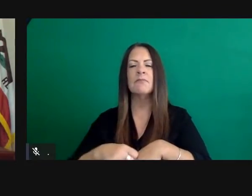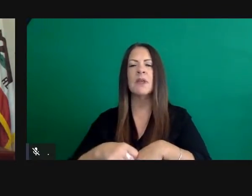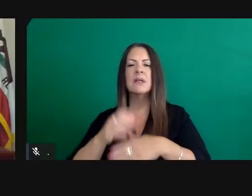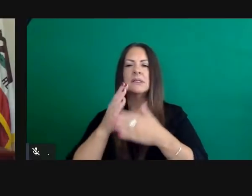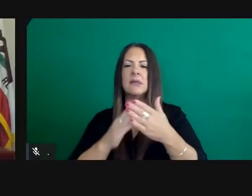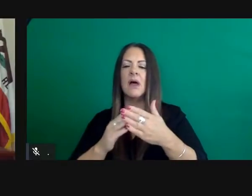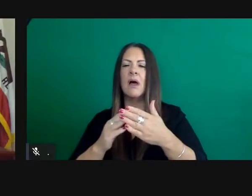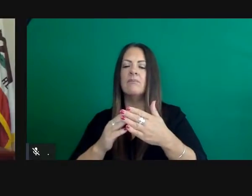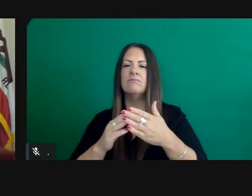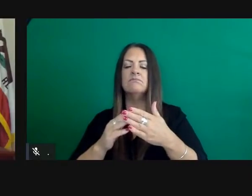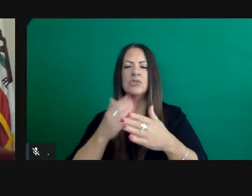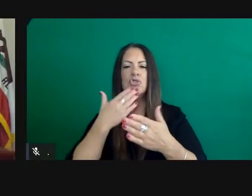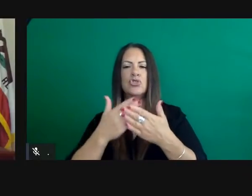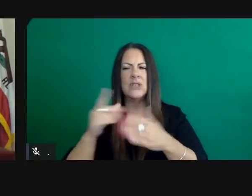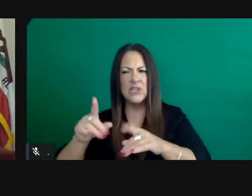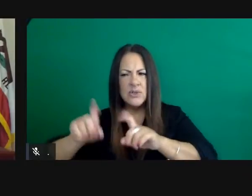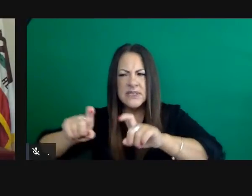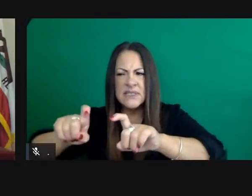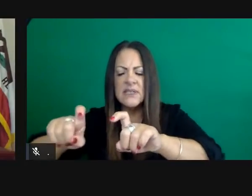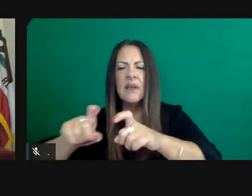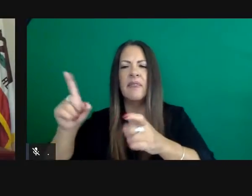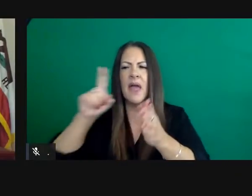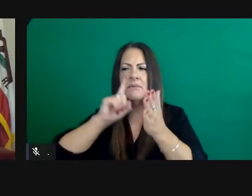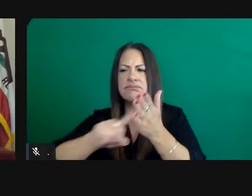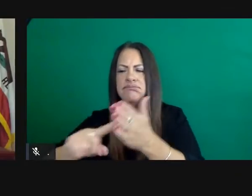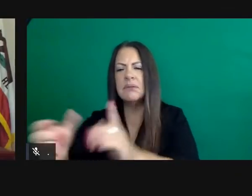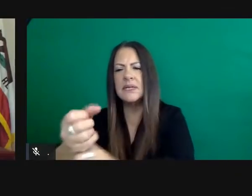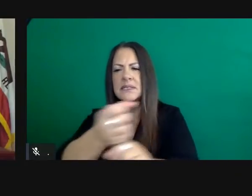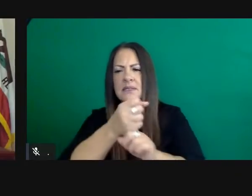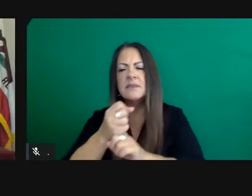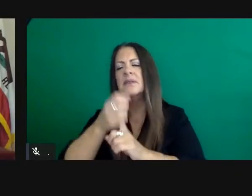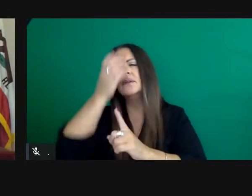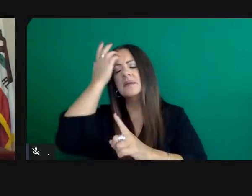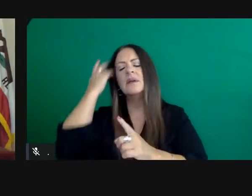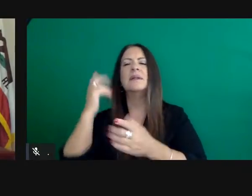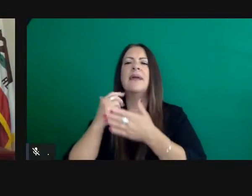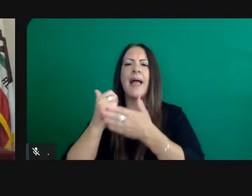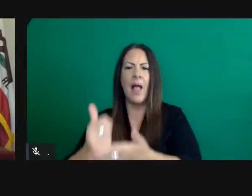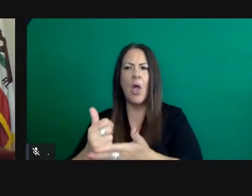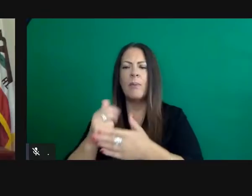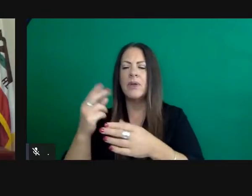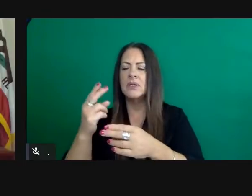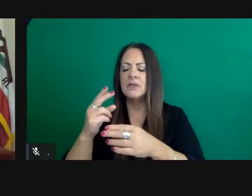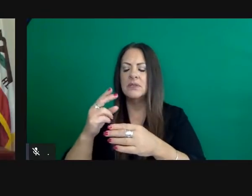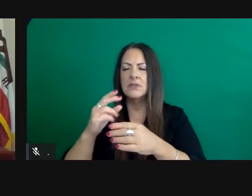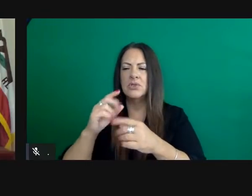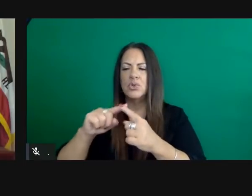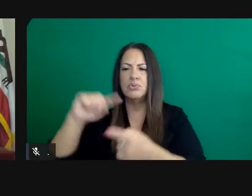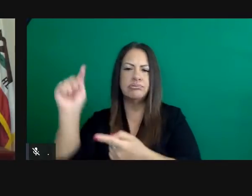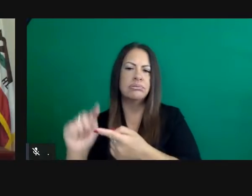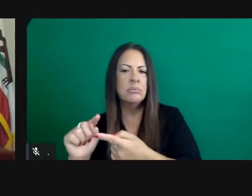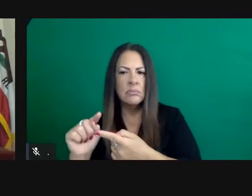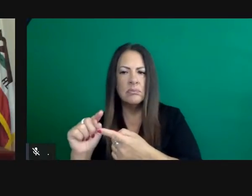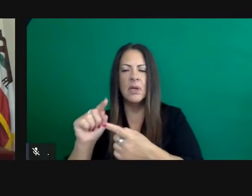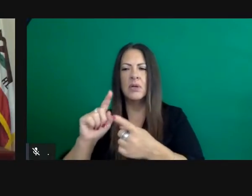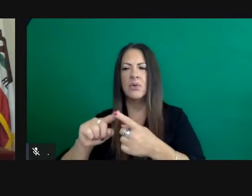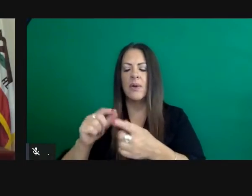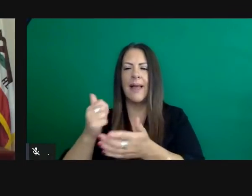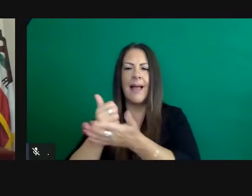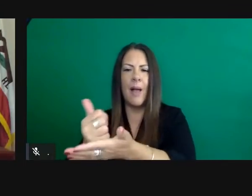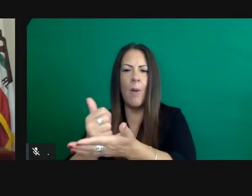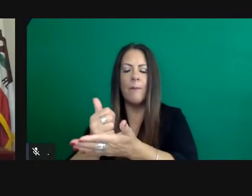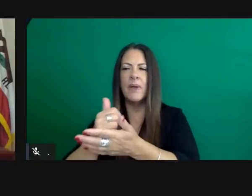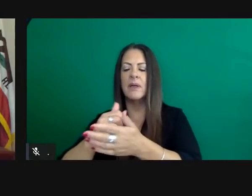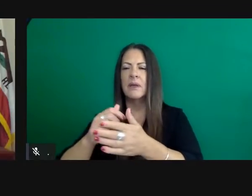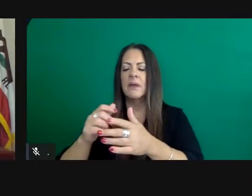a great deal of testing, they're going to find cases, and they're going to continue to use that case finding as a way to box in the virus